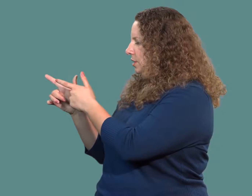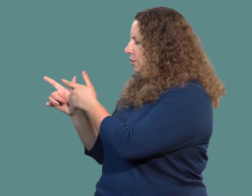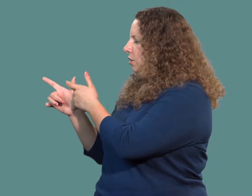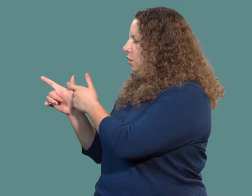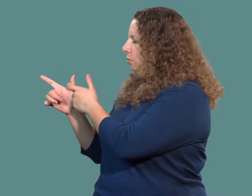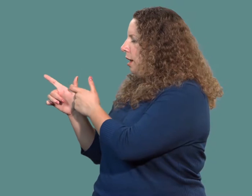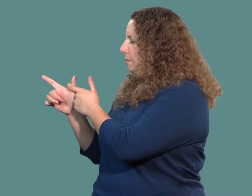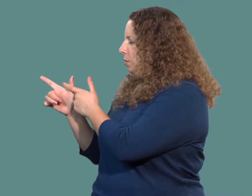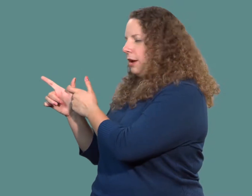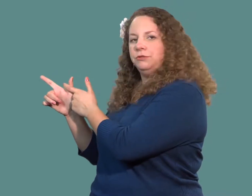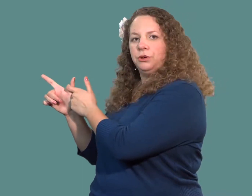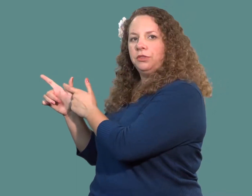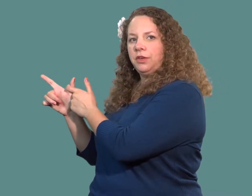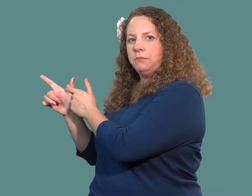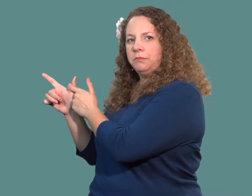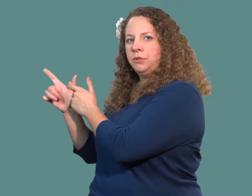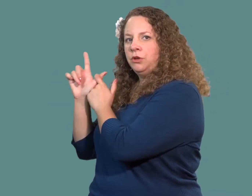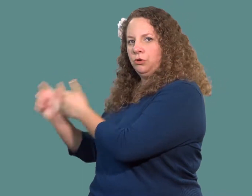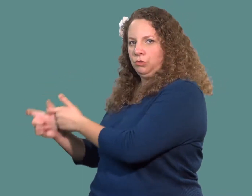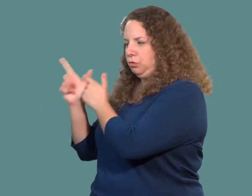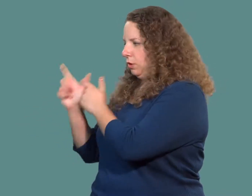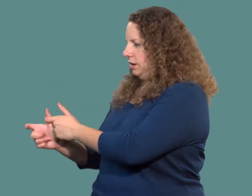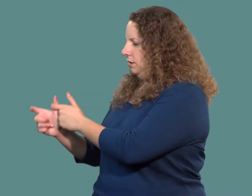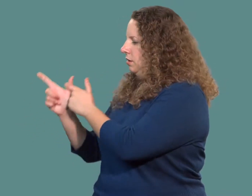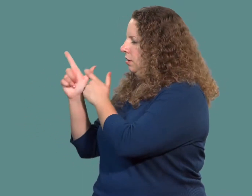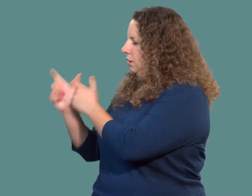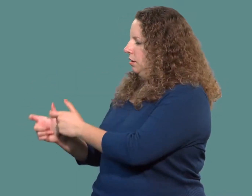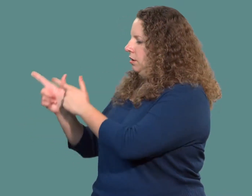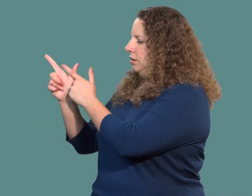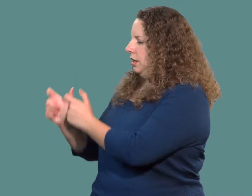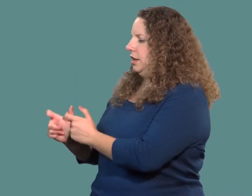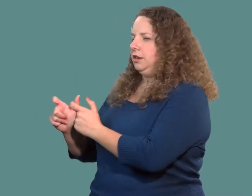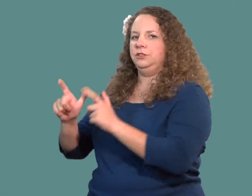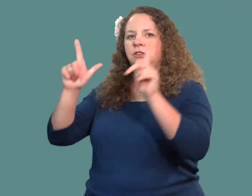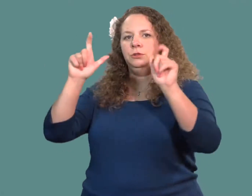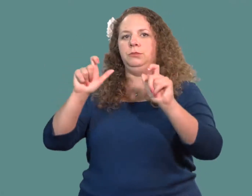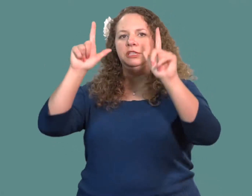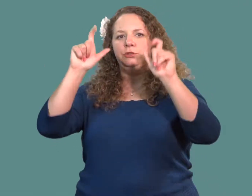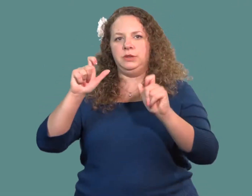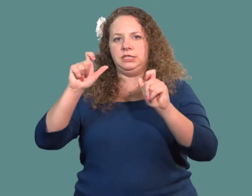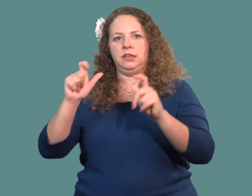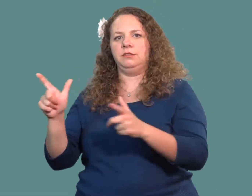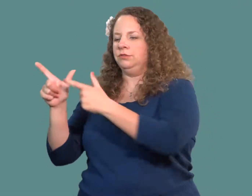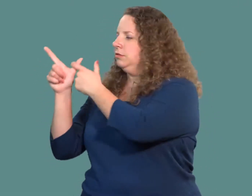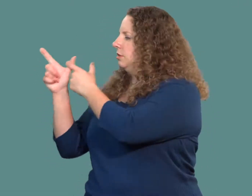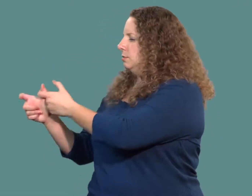finger wrap around your thumb. Run. And you'll be squeezing this